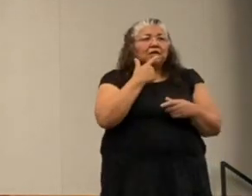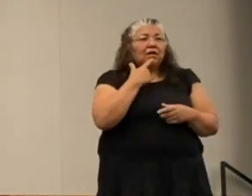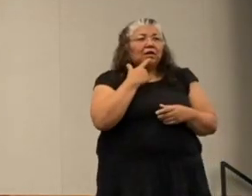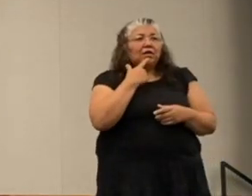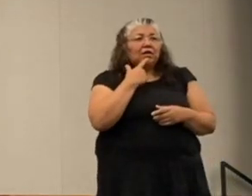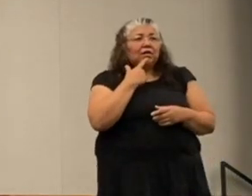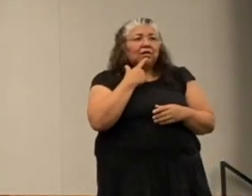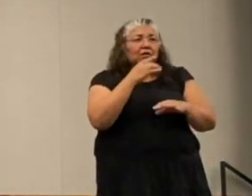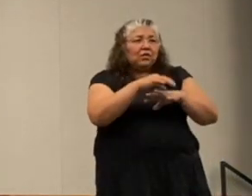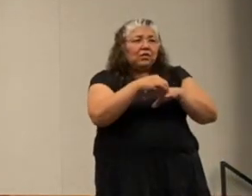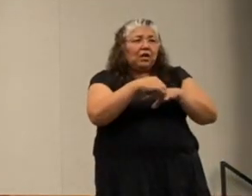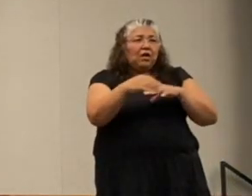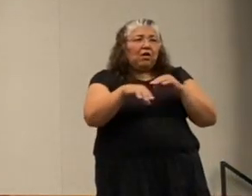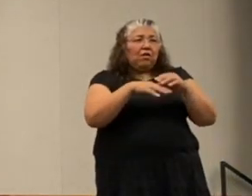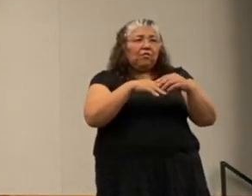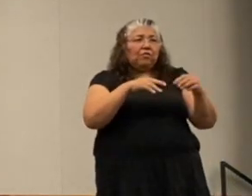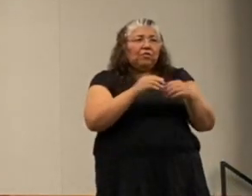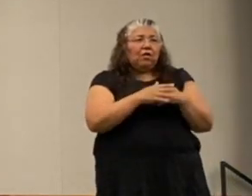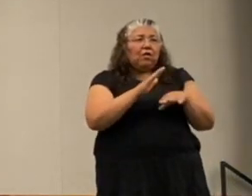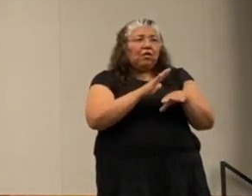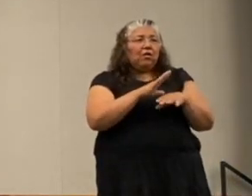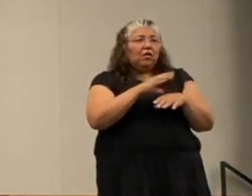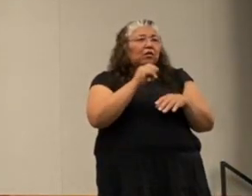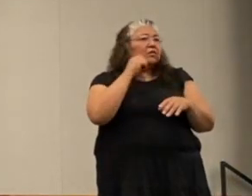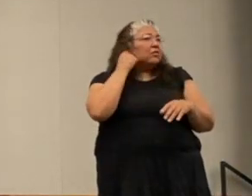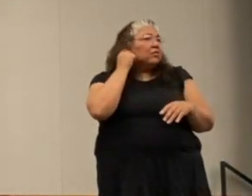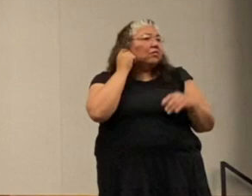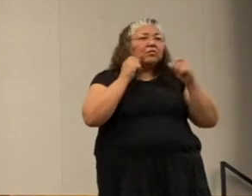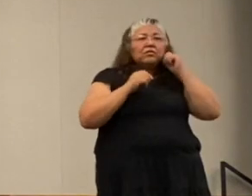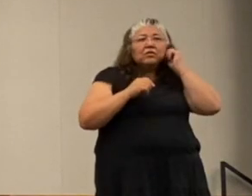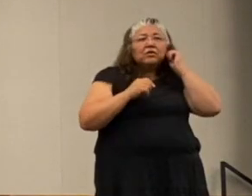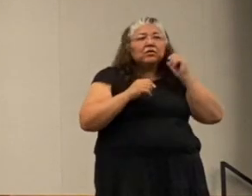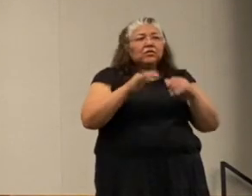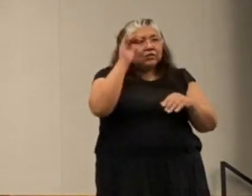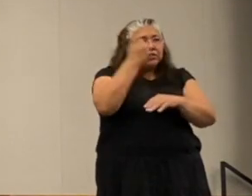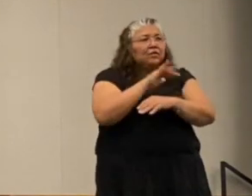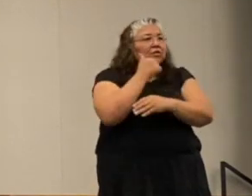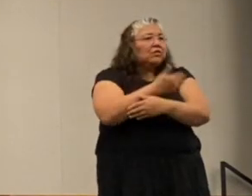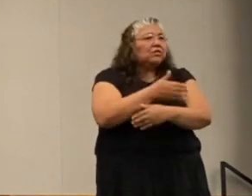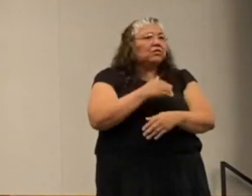off the gold rings that are on the ears of your wives, your sons,